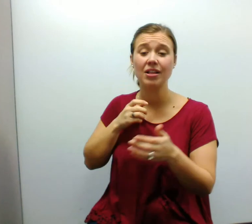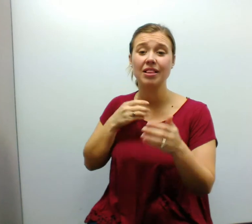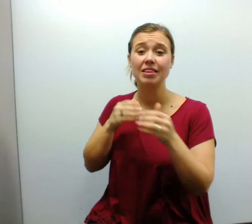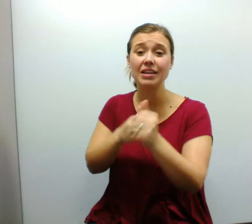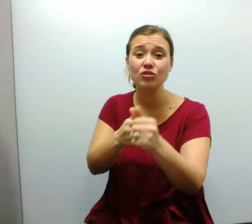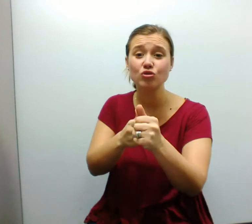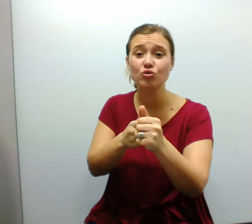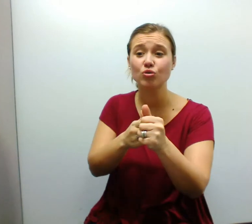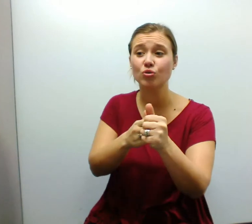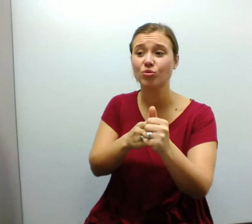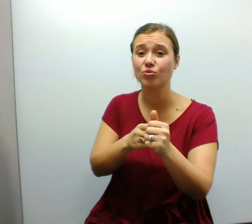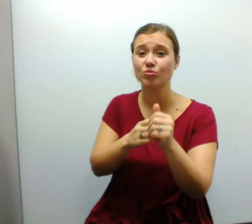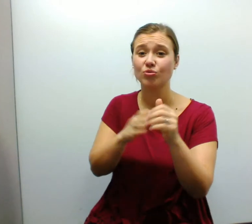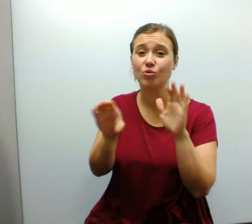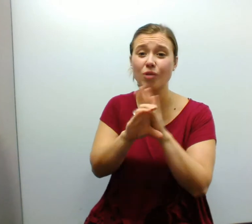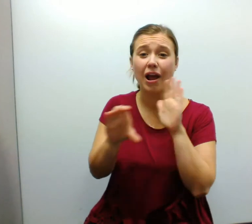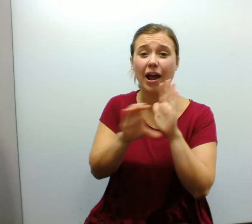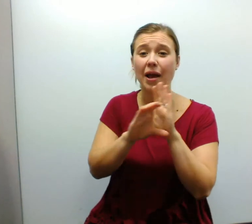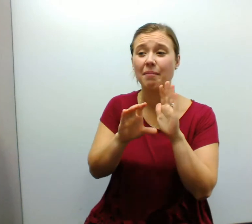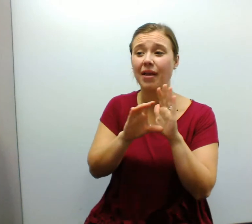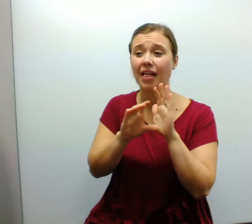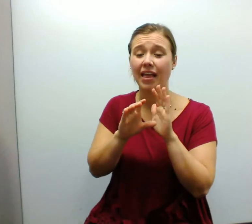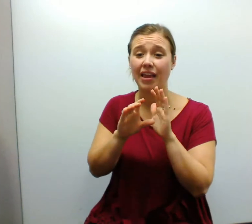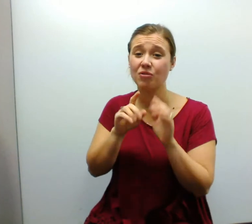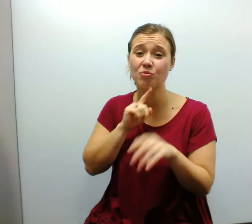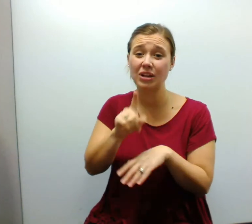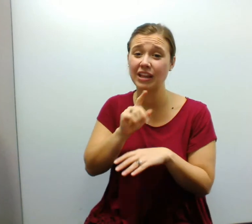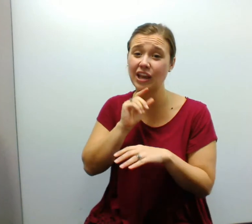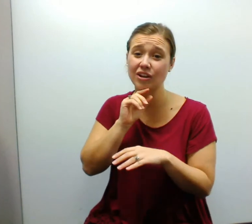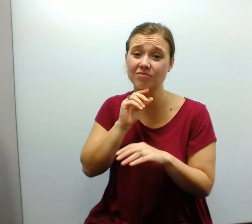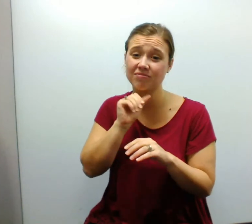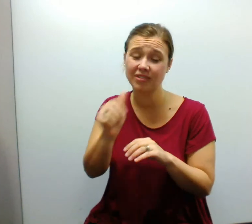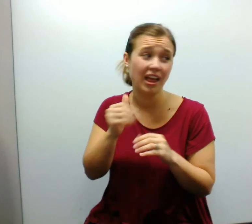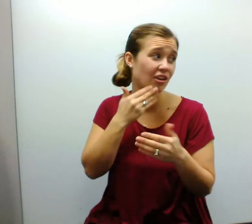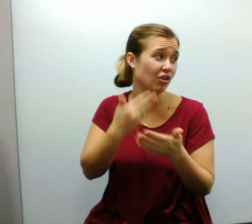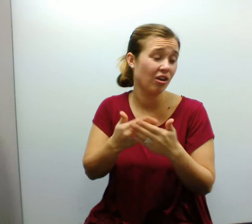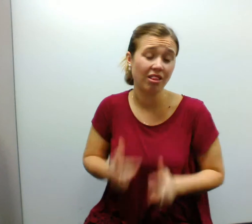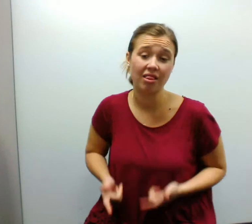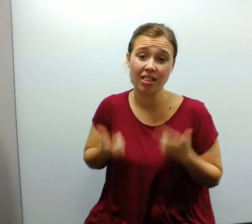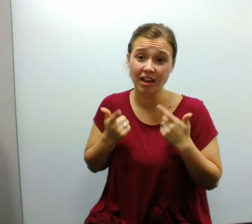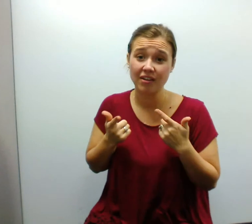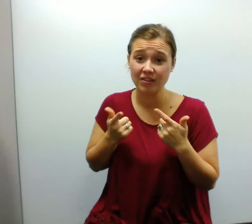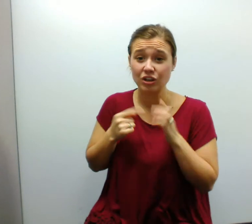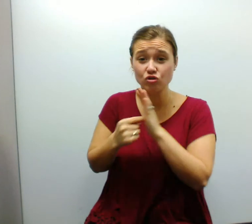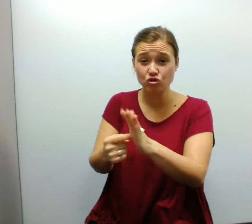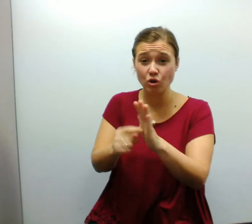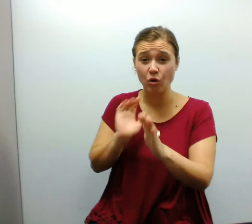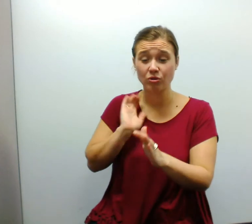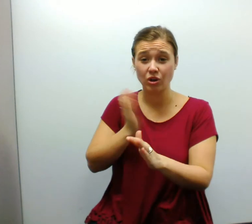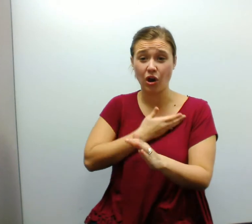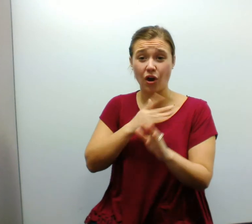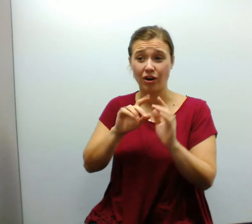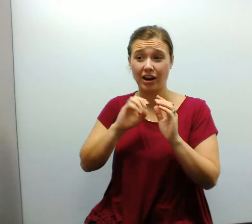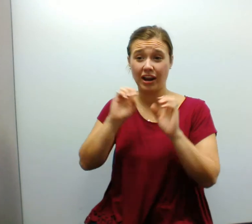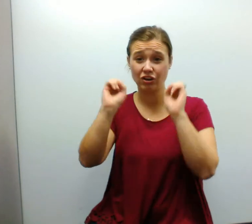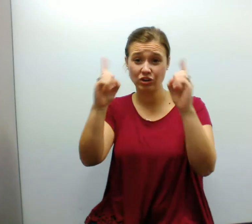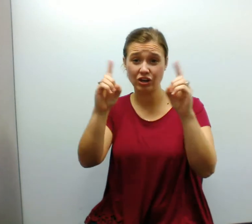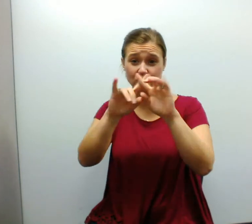dead-end street. It is a sad reflection on our current educational system. It shows how ill-equipped the